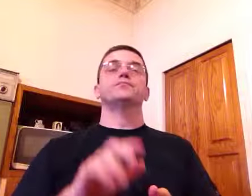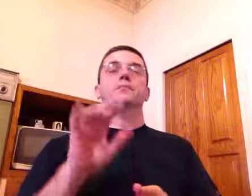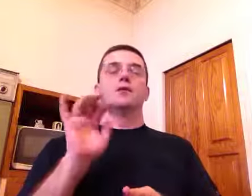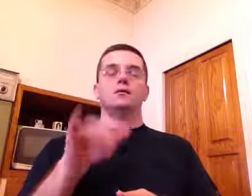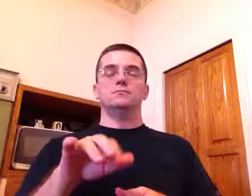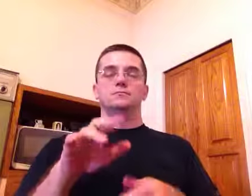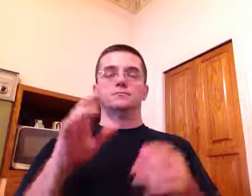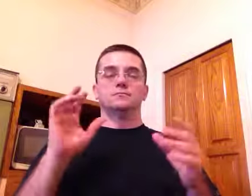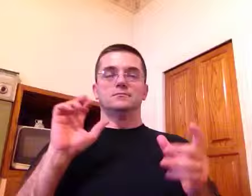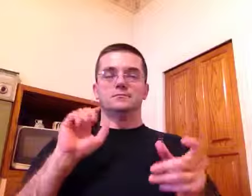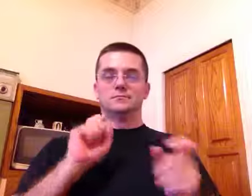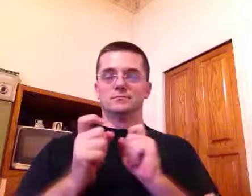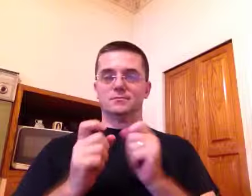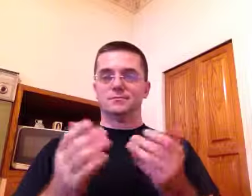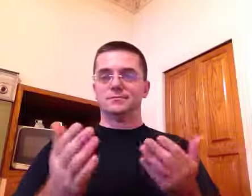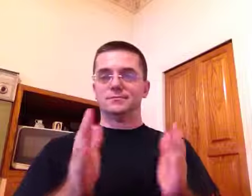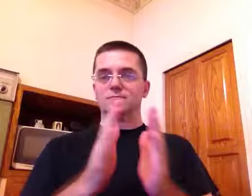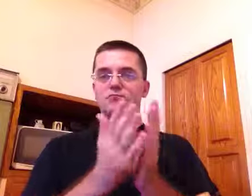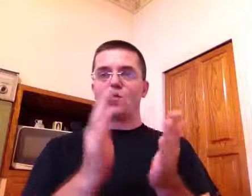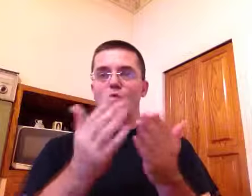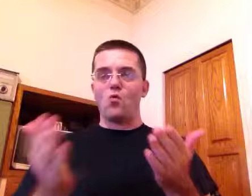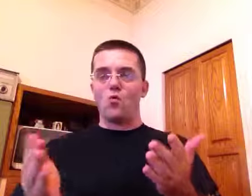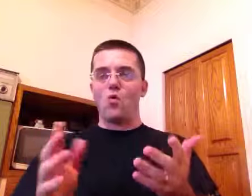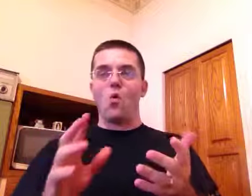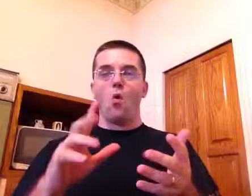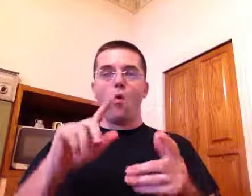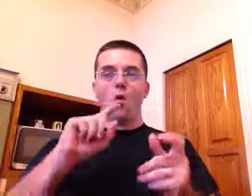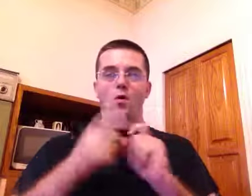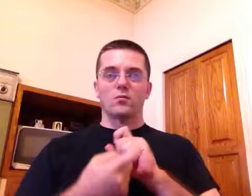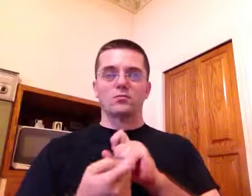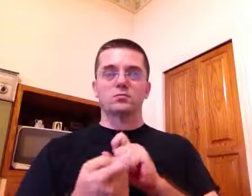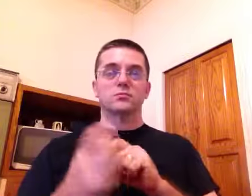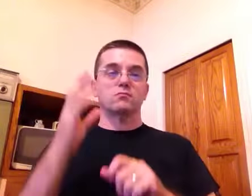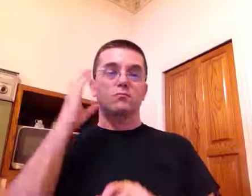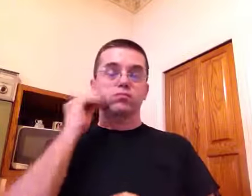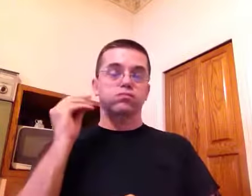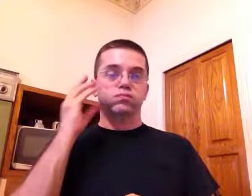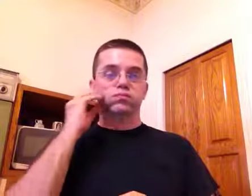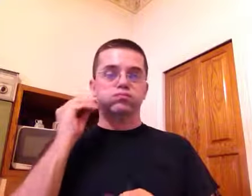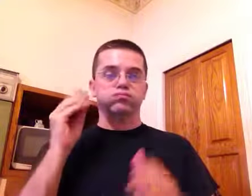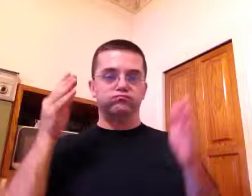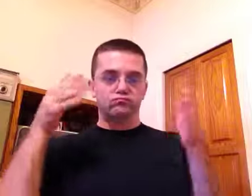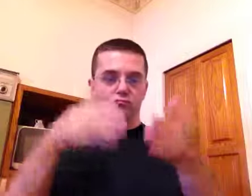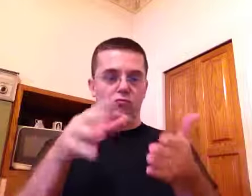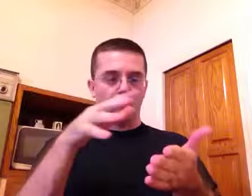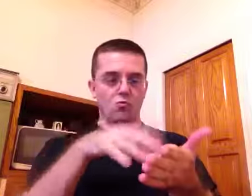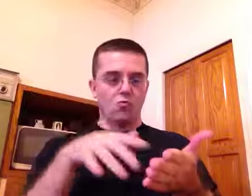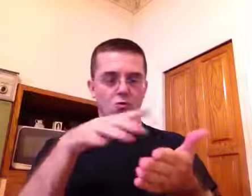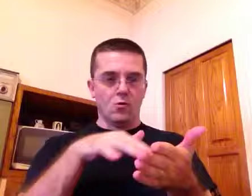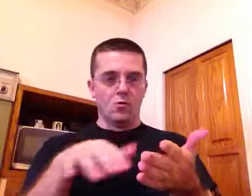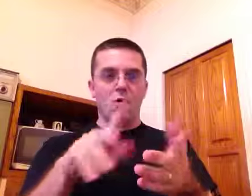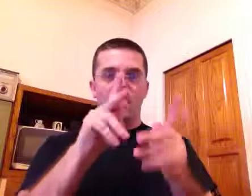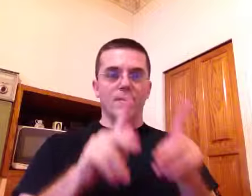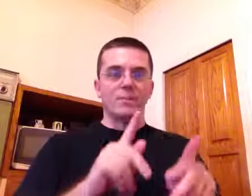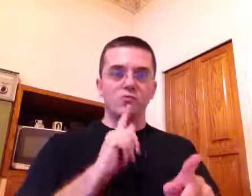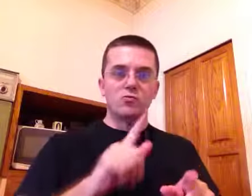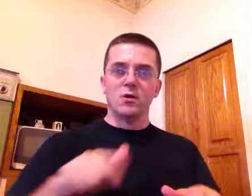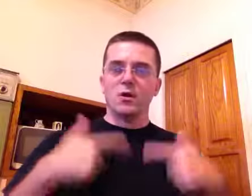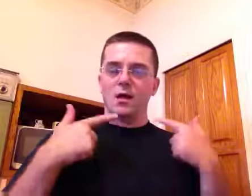We've restructured the whole class experience. It includes case studies, more real-life applications. It's more centered on the